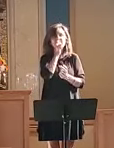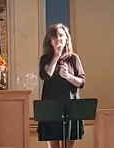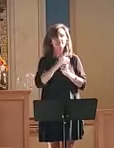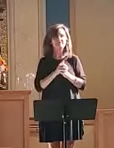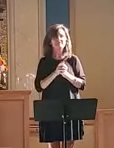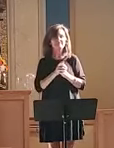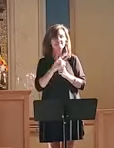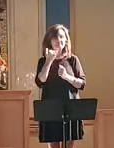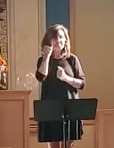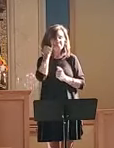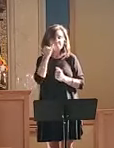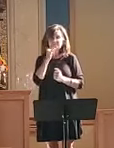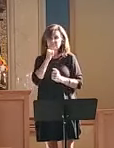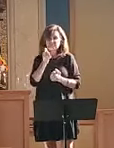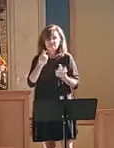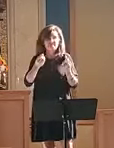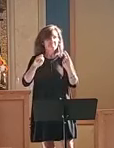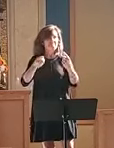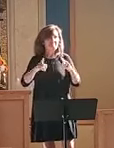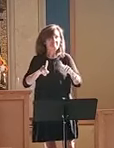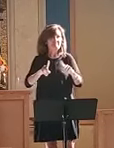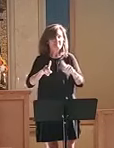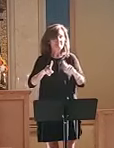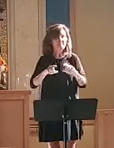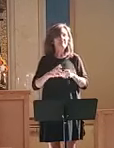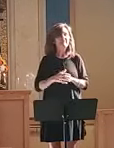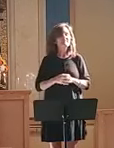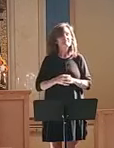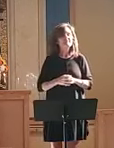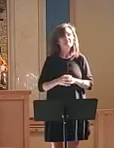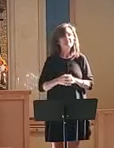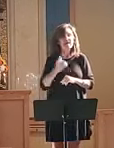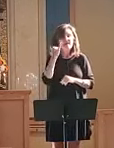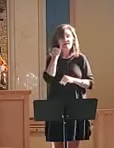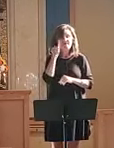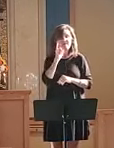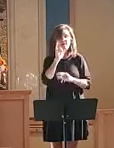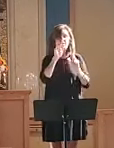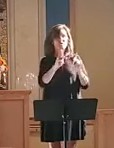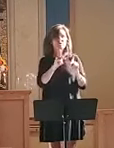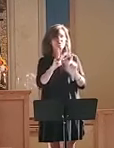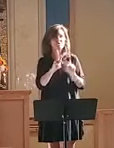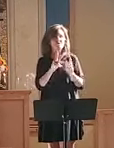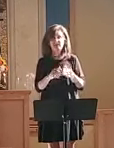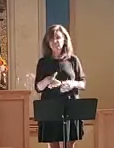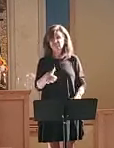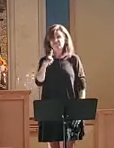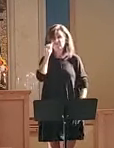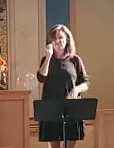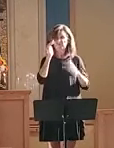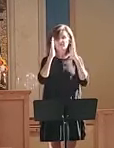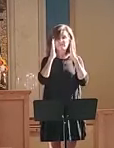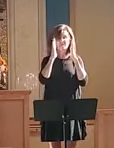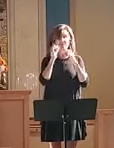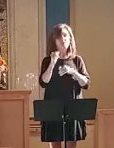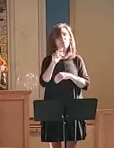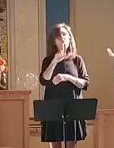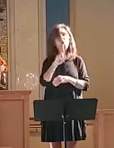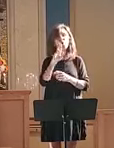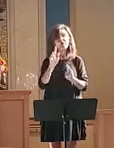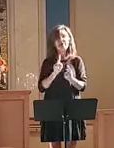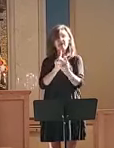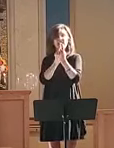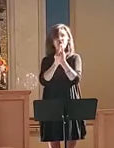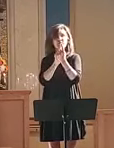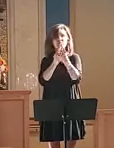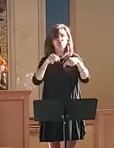Should this not happen, should this not take effect, or the encounter occurs and it blows